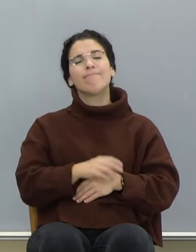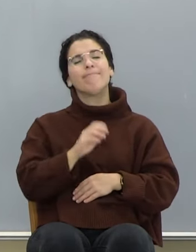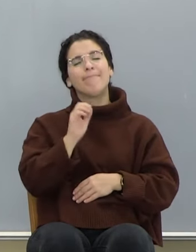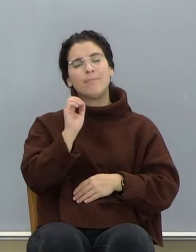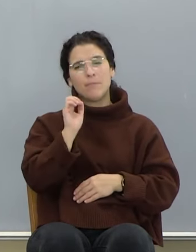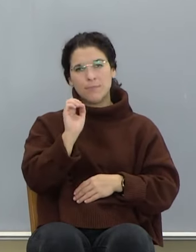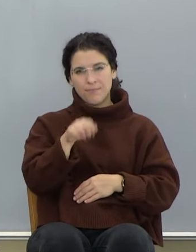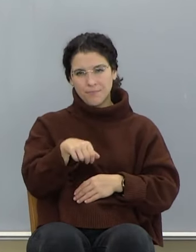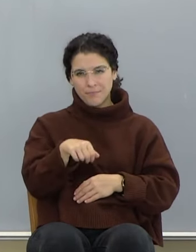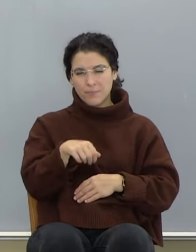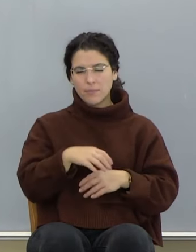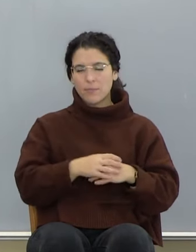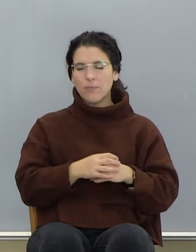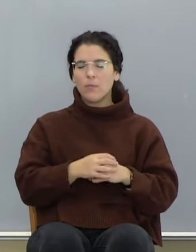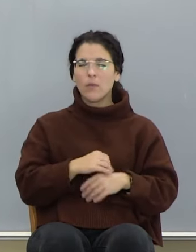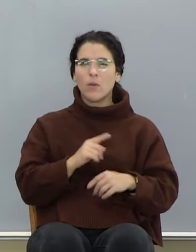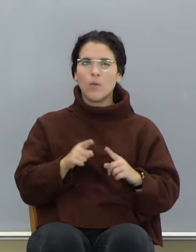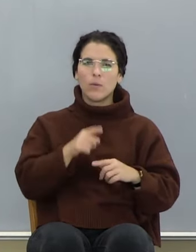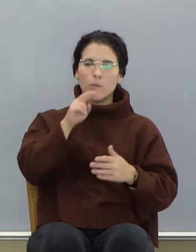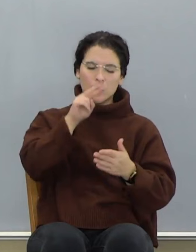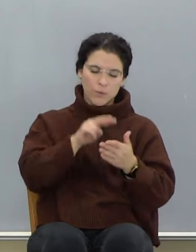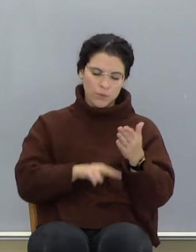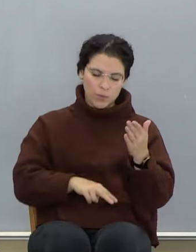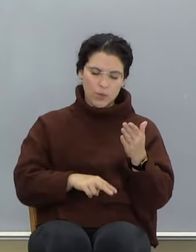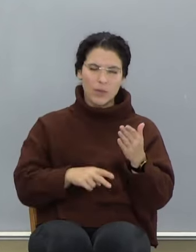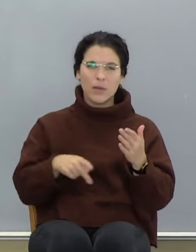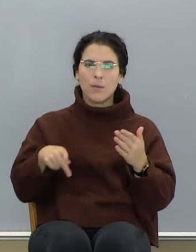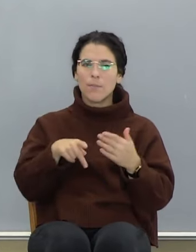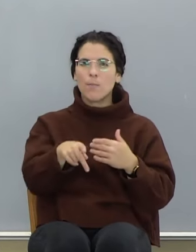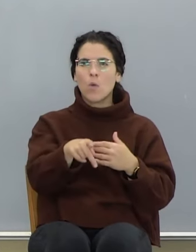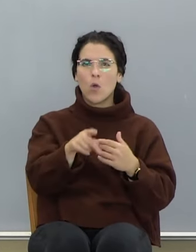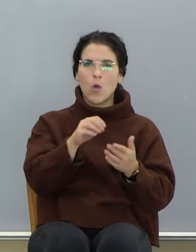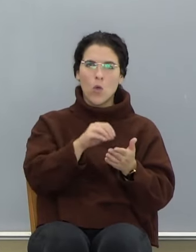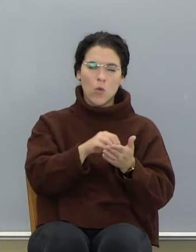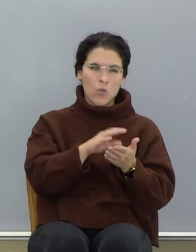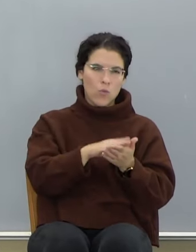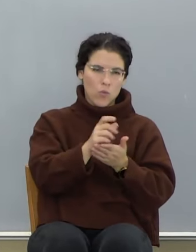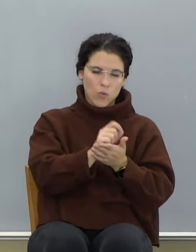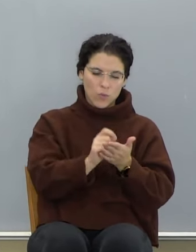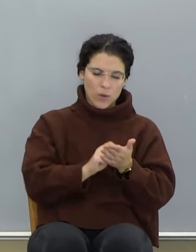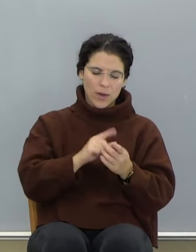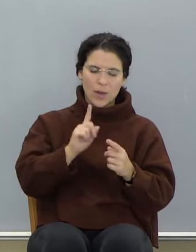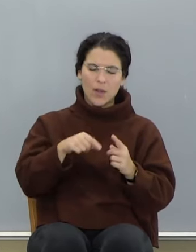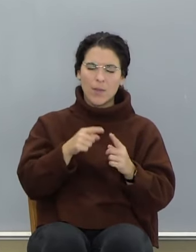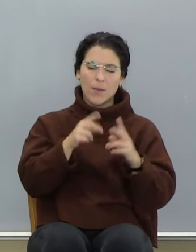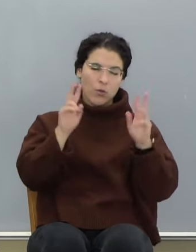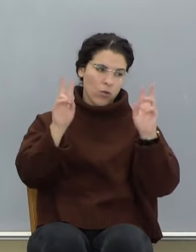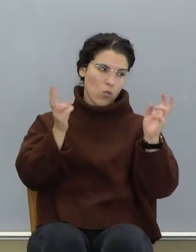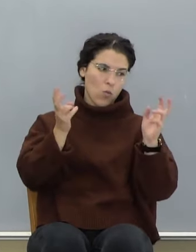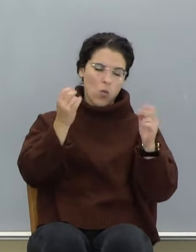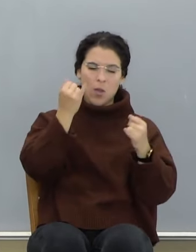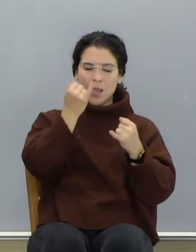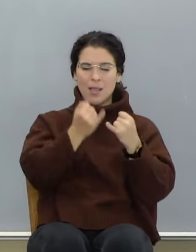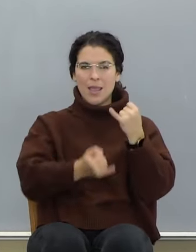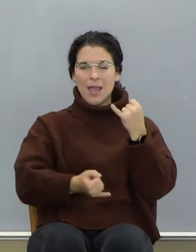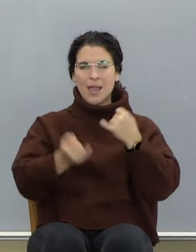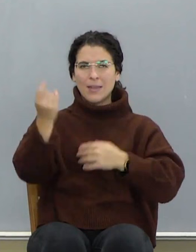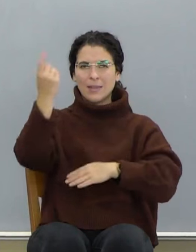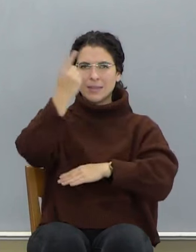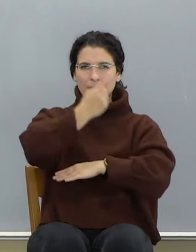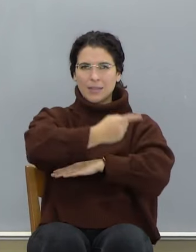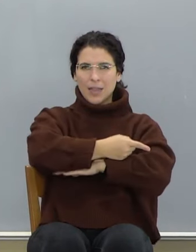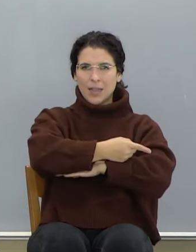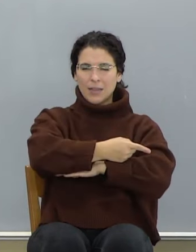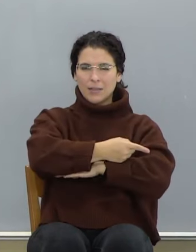Yes. So when we read Paul writing about the last